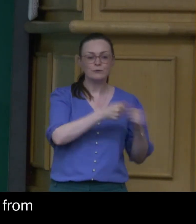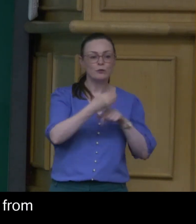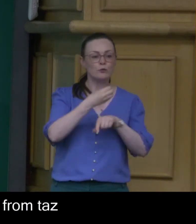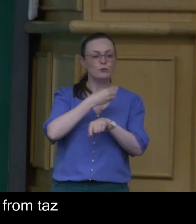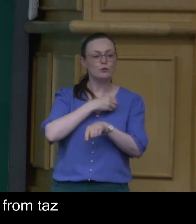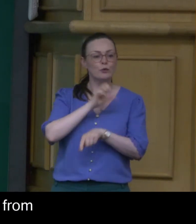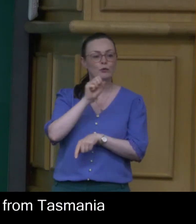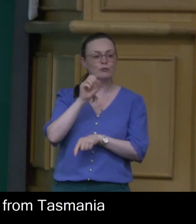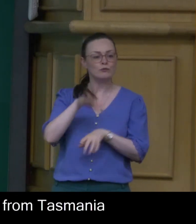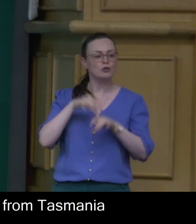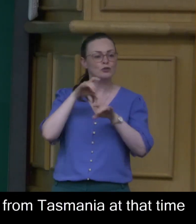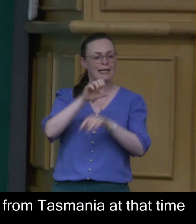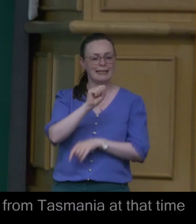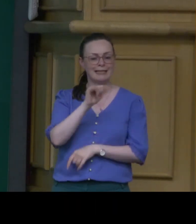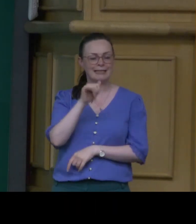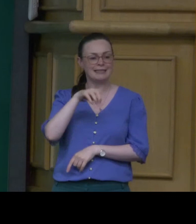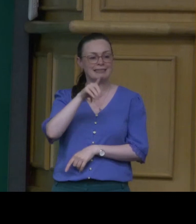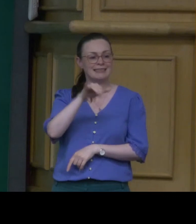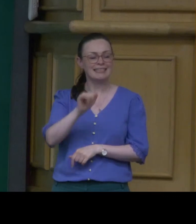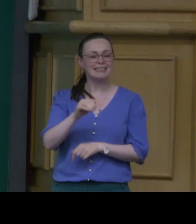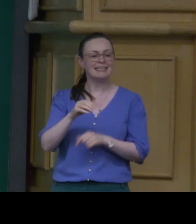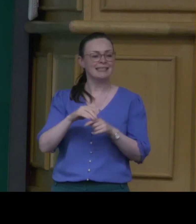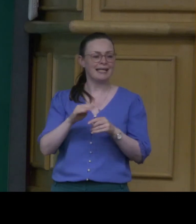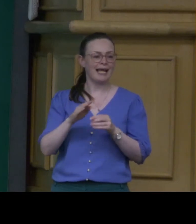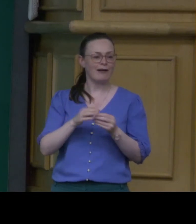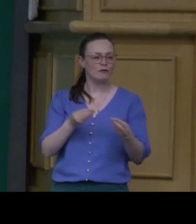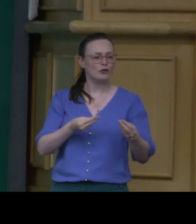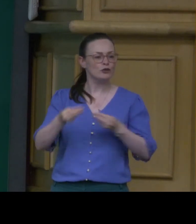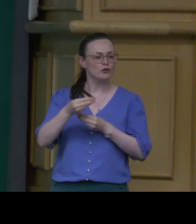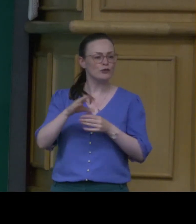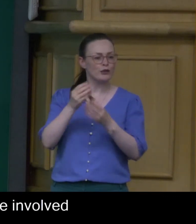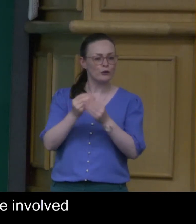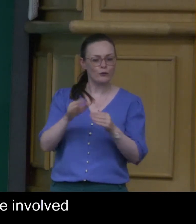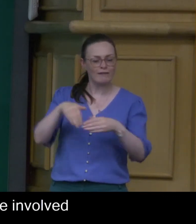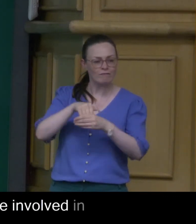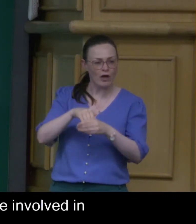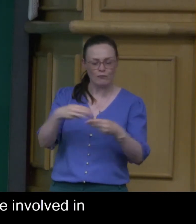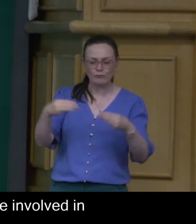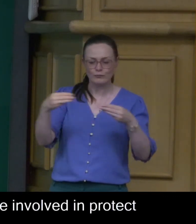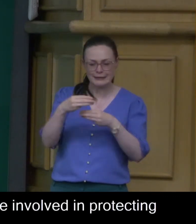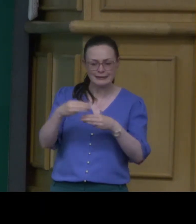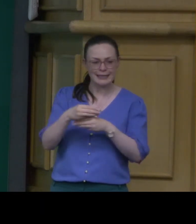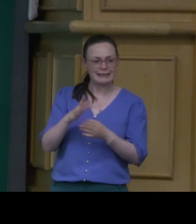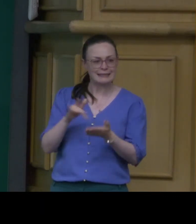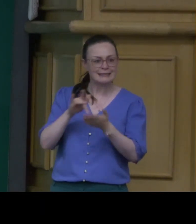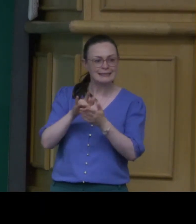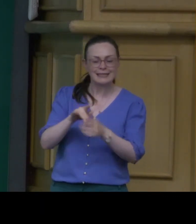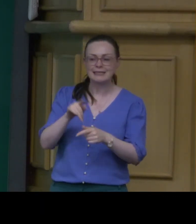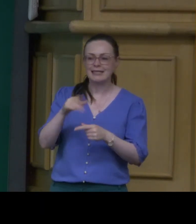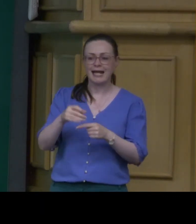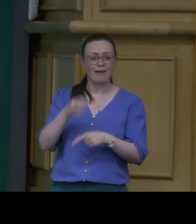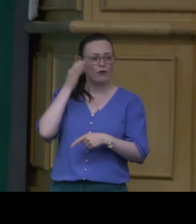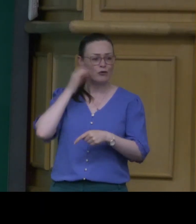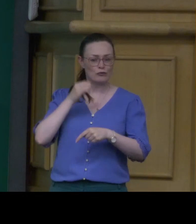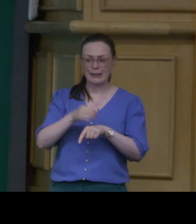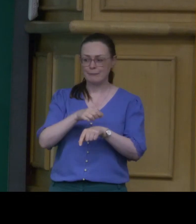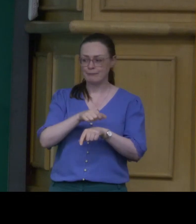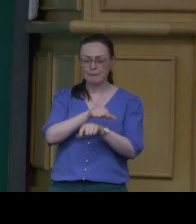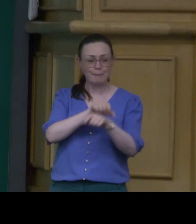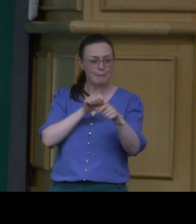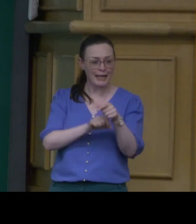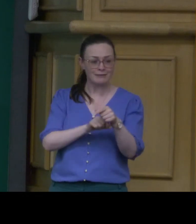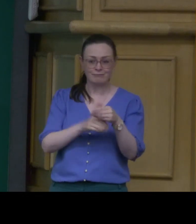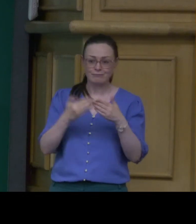were trade unions were involved in protecting some of the green places in that city. They wore green bands